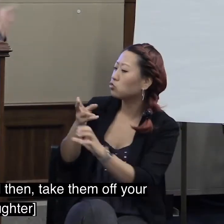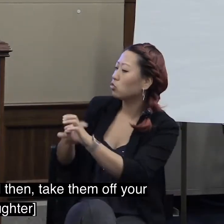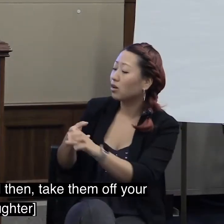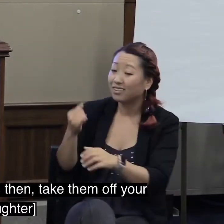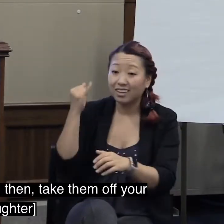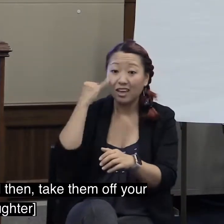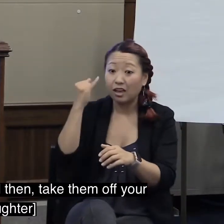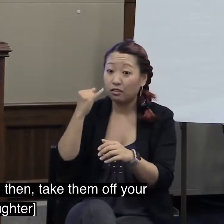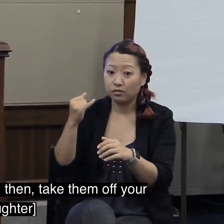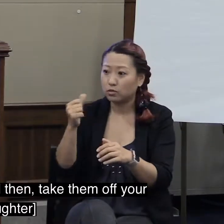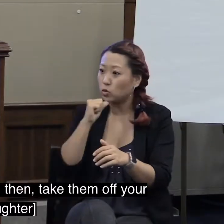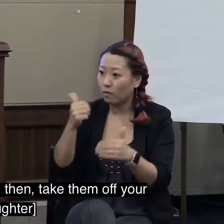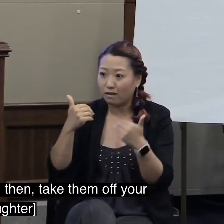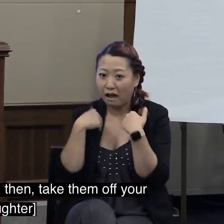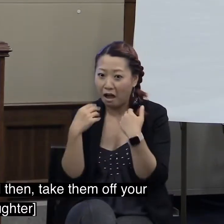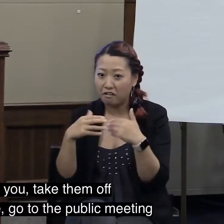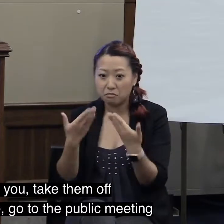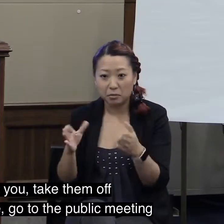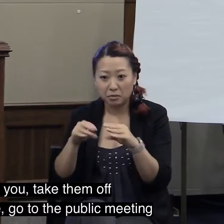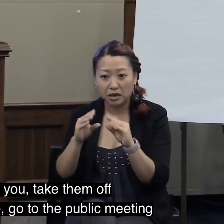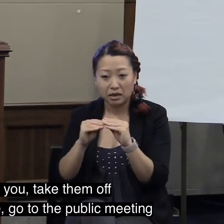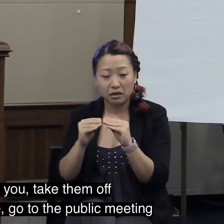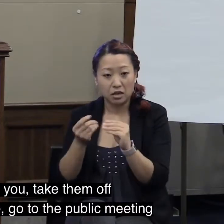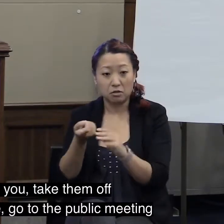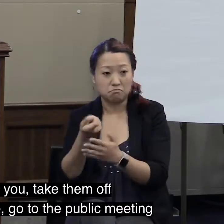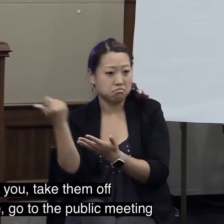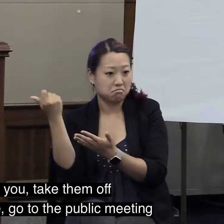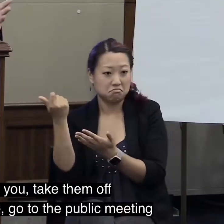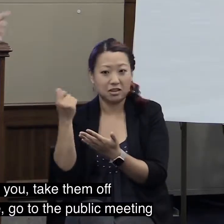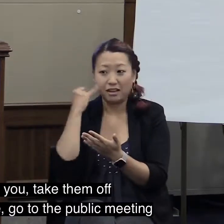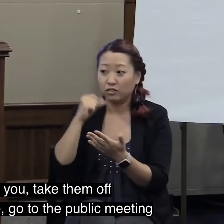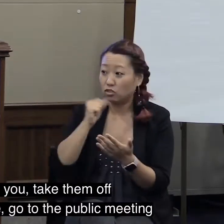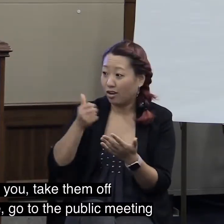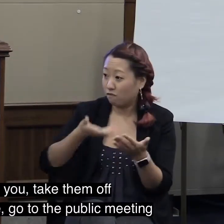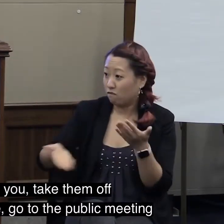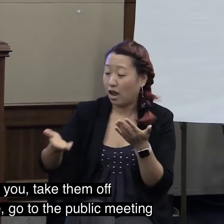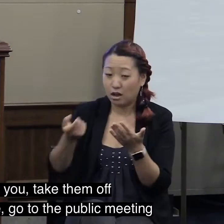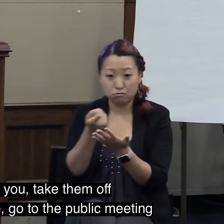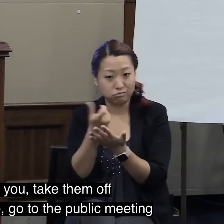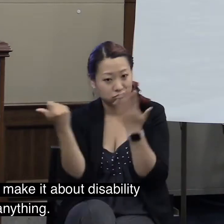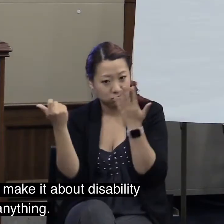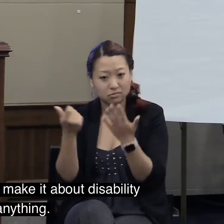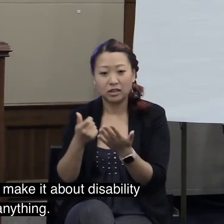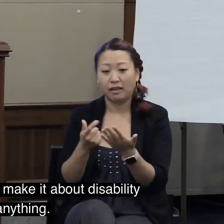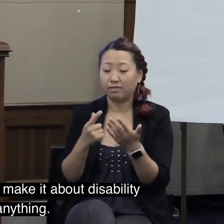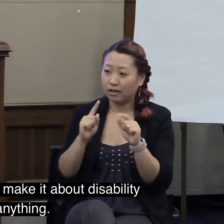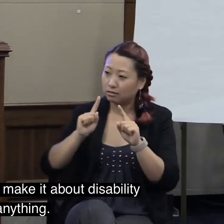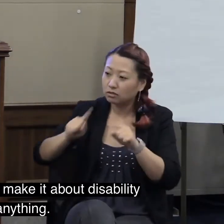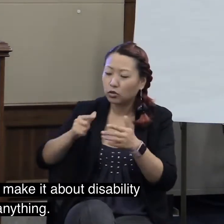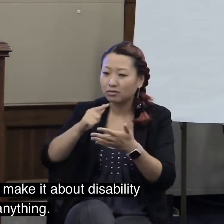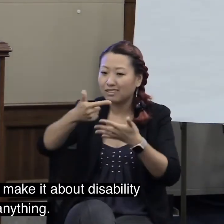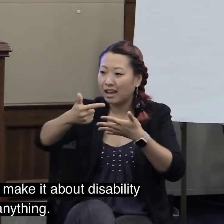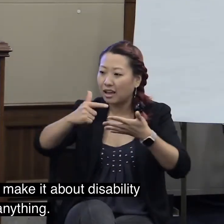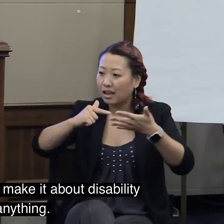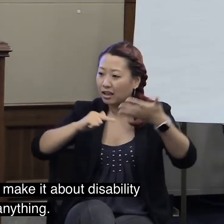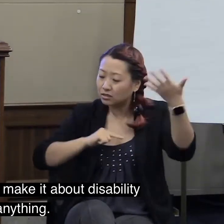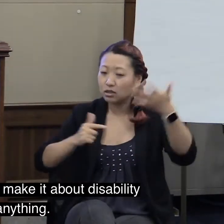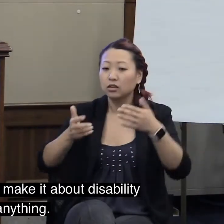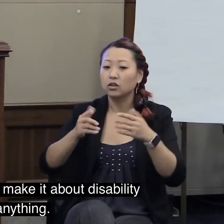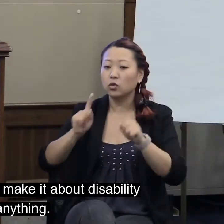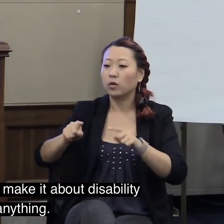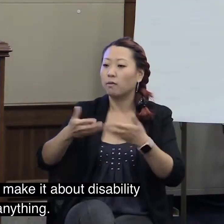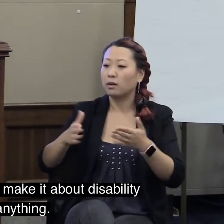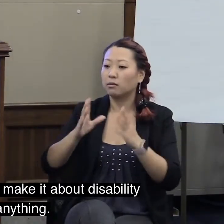take them off your list. Or if they don't invite you, then take them off your list and go to the next one and go to the public meeting, ask a couple of questions, make it